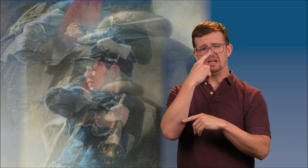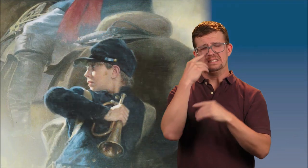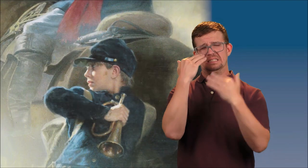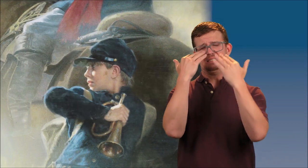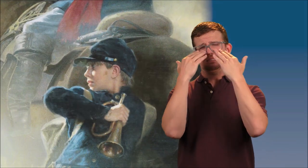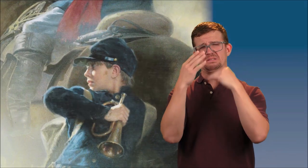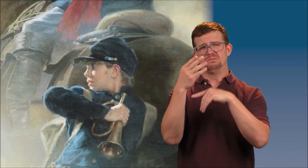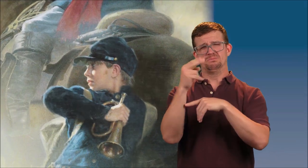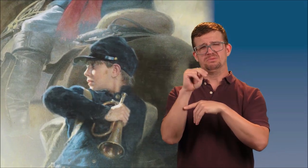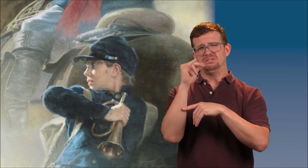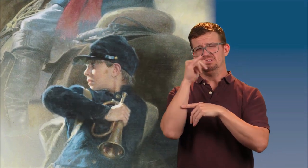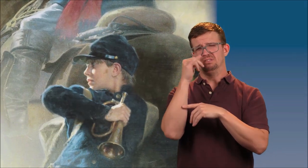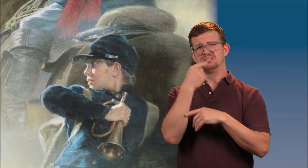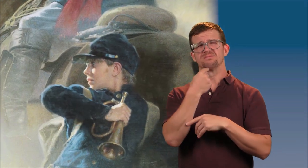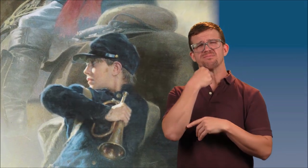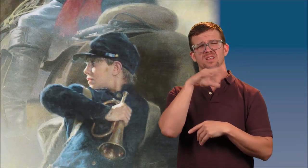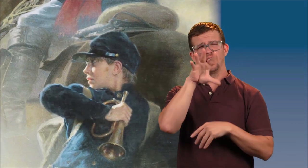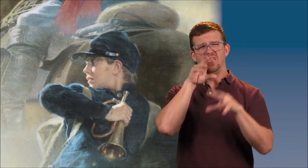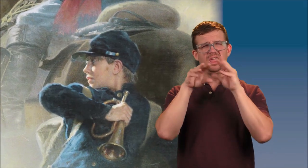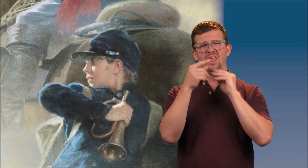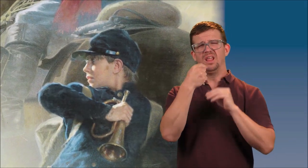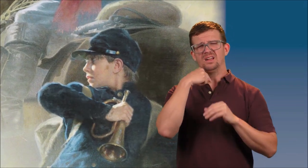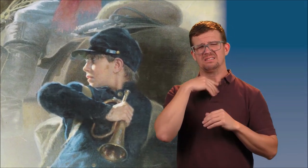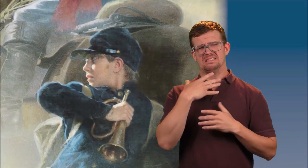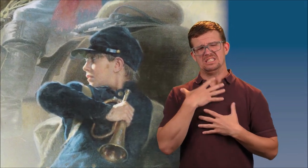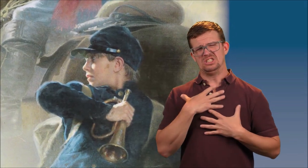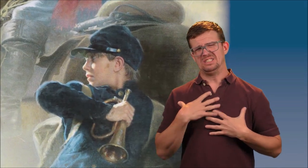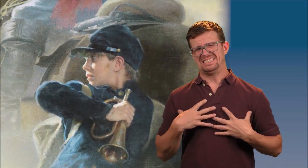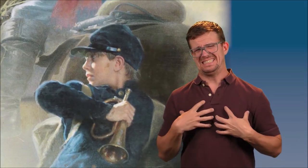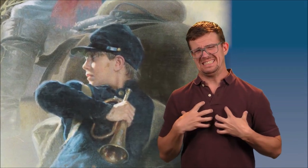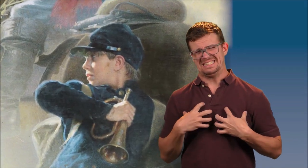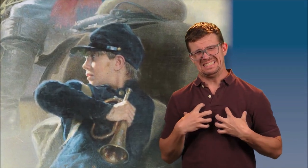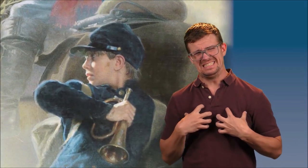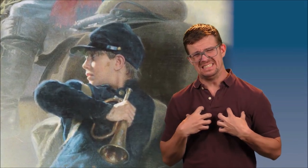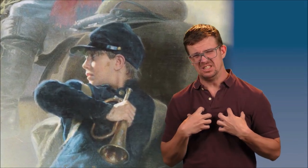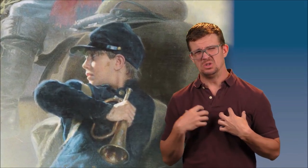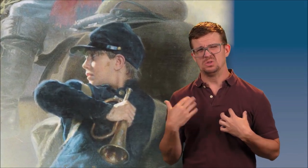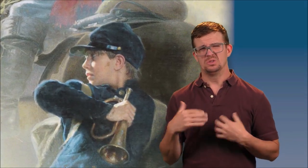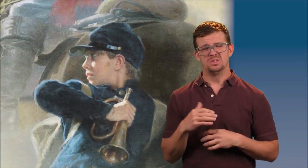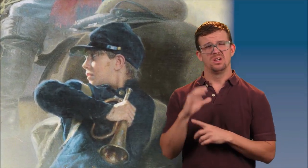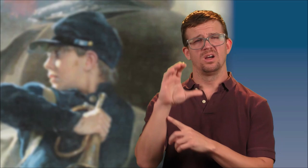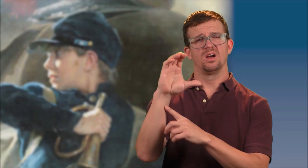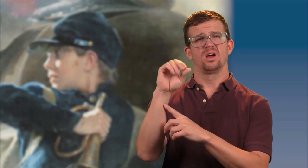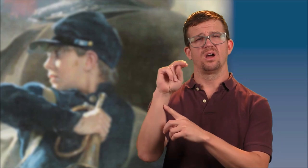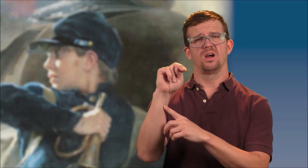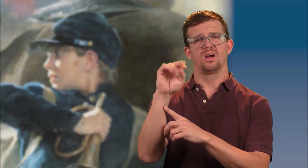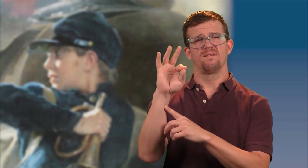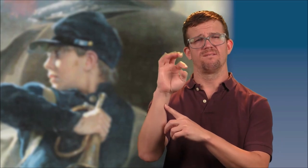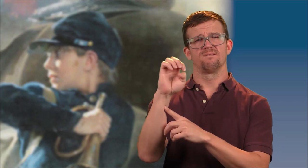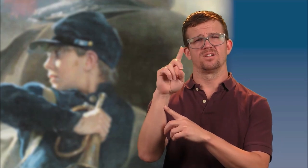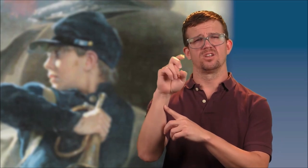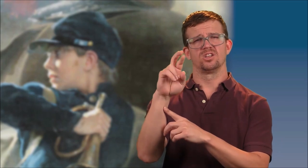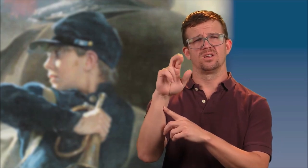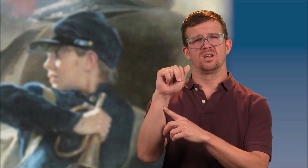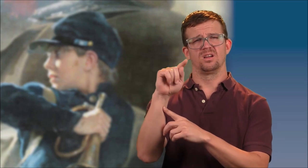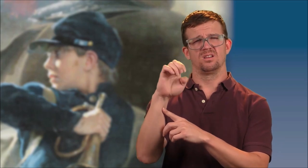smoke burned Gabe's eyes, choked his throat, and scorched his lungs. The